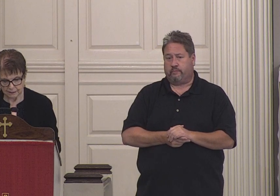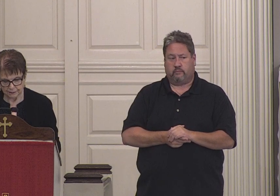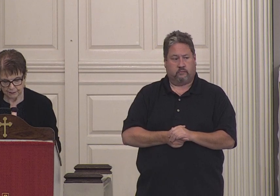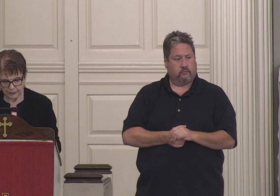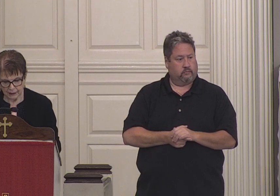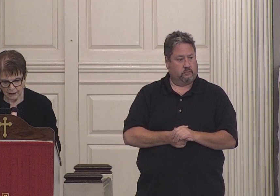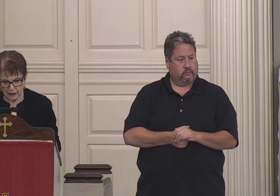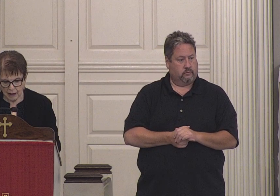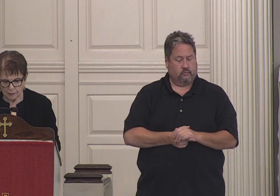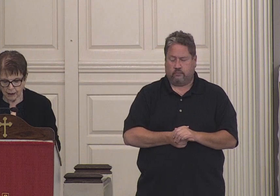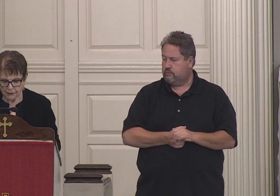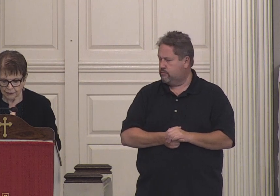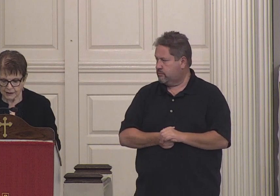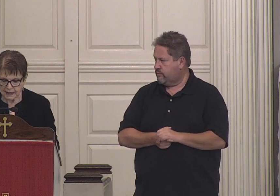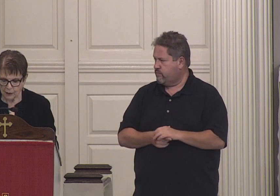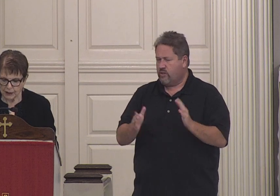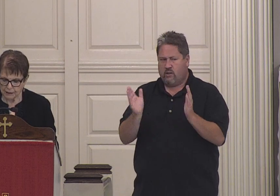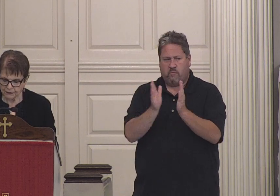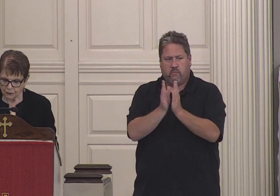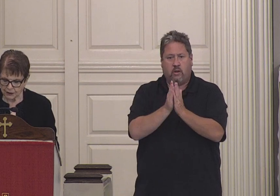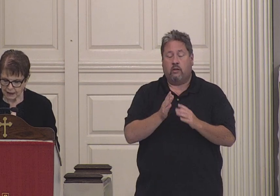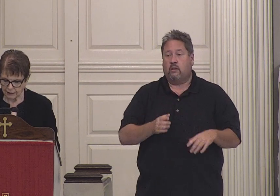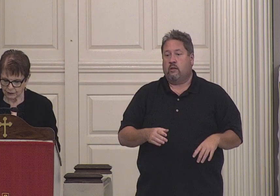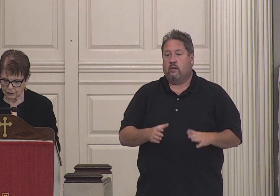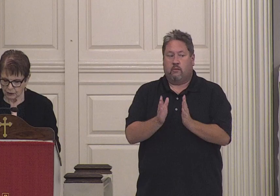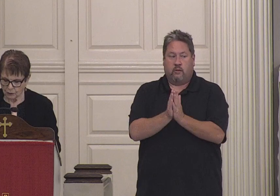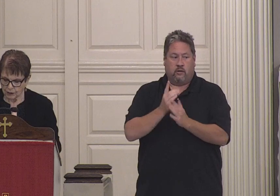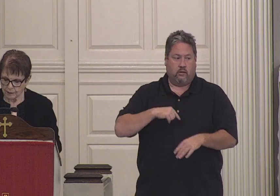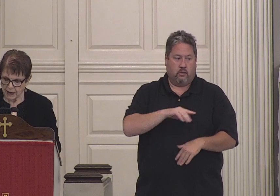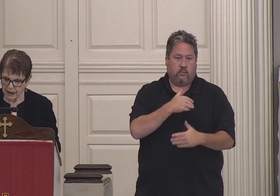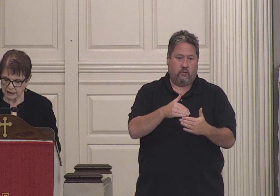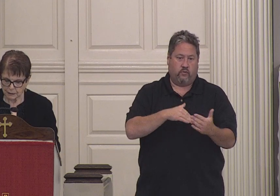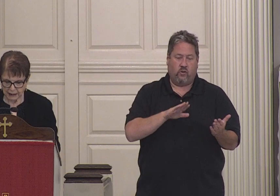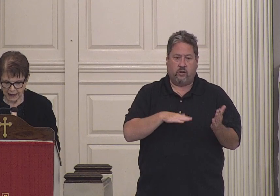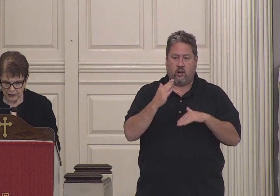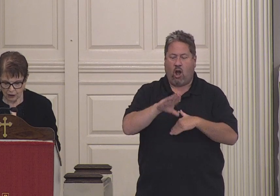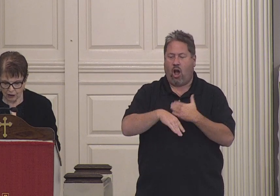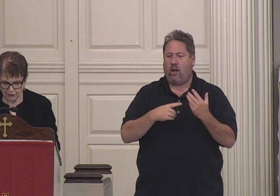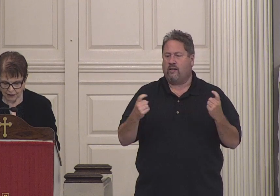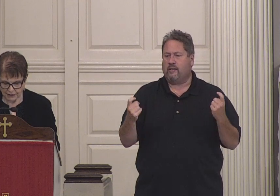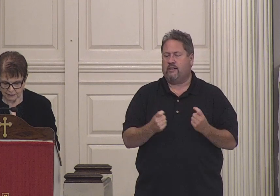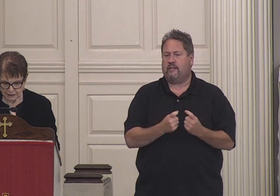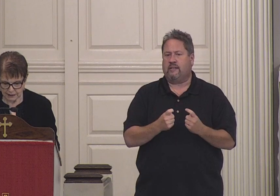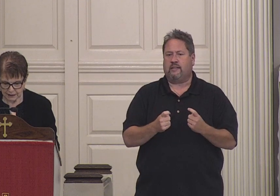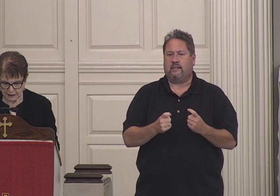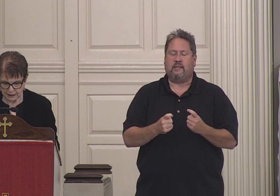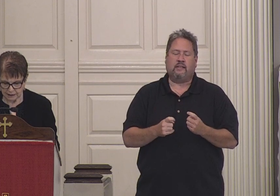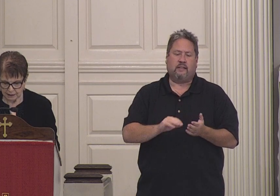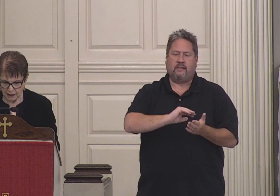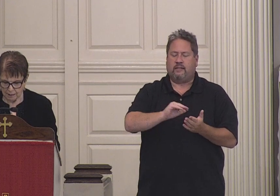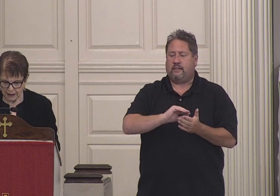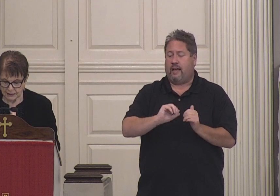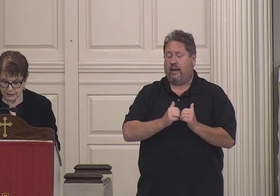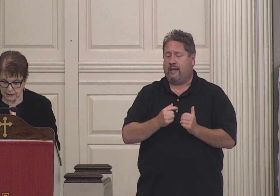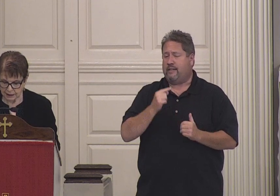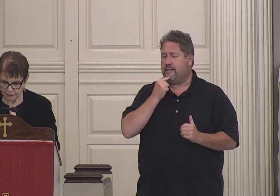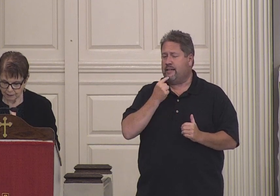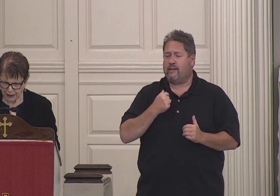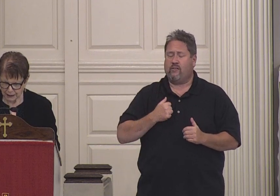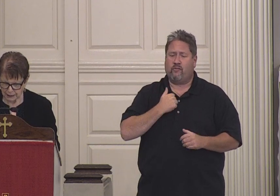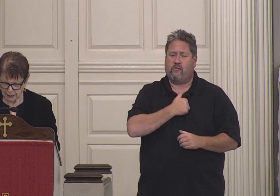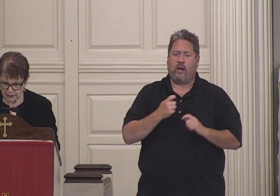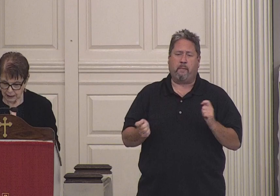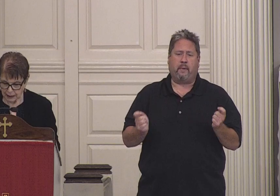us. Pray for us that we, before death, we may expiate all of our sins by